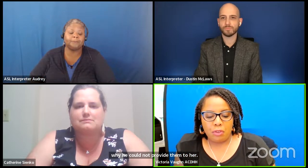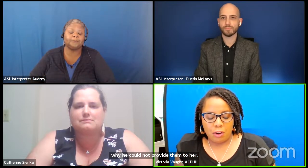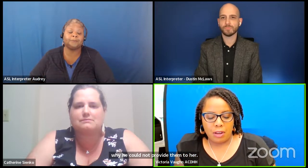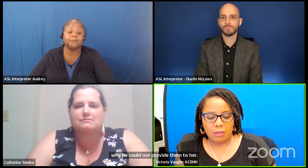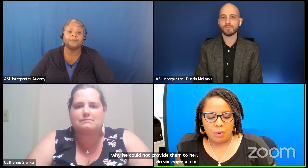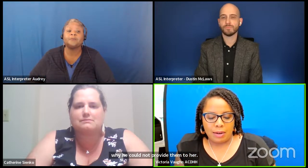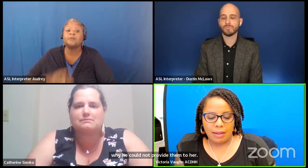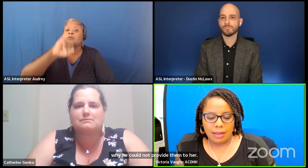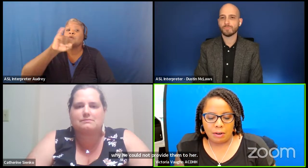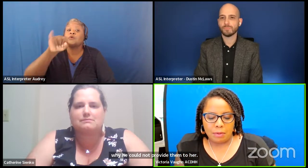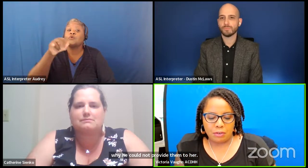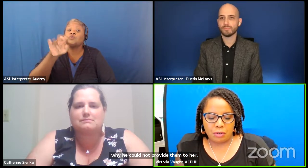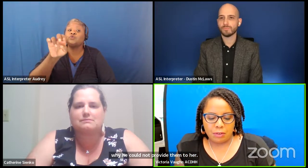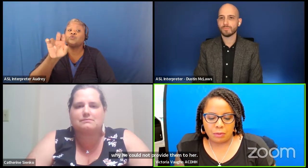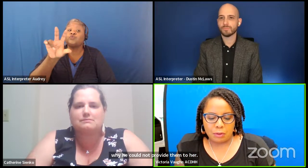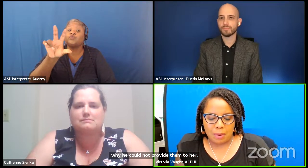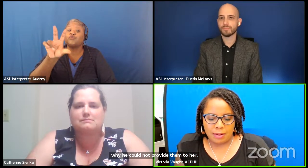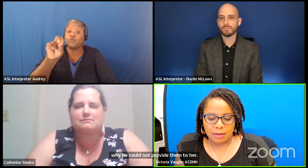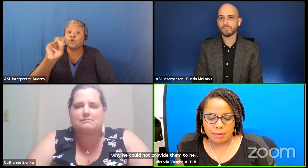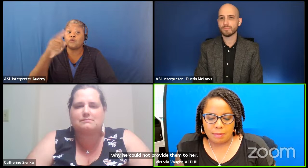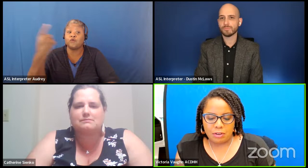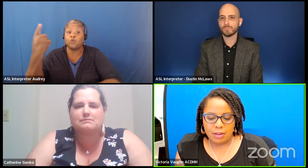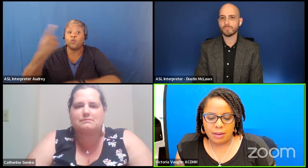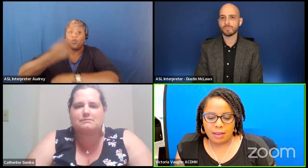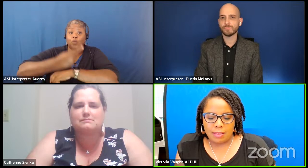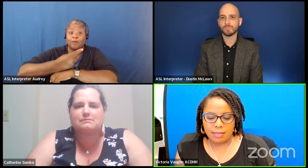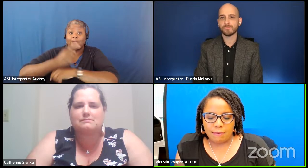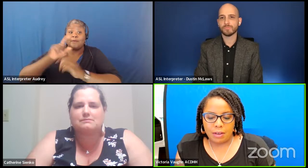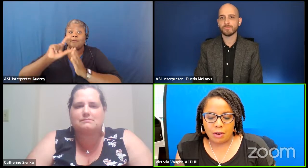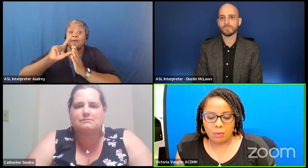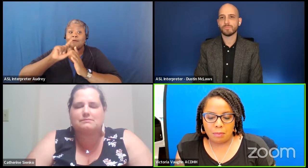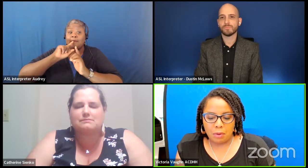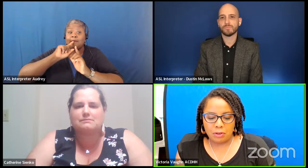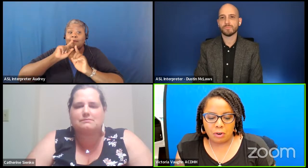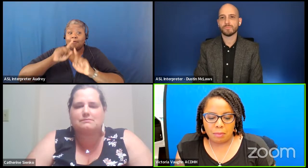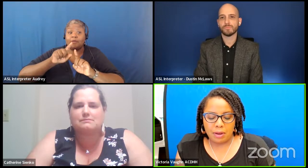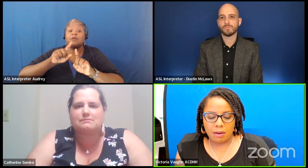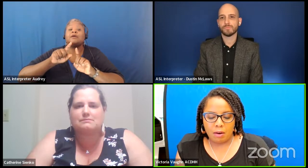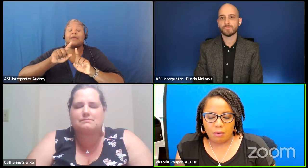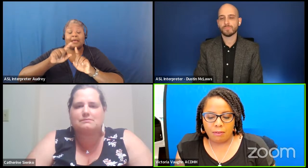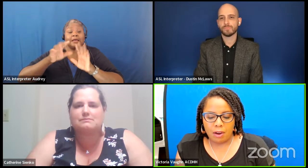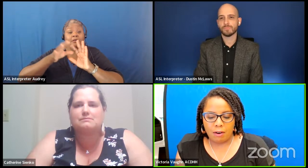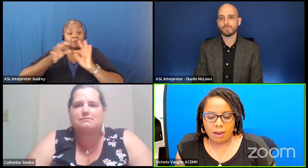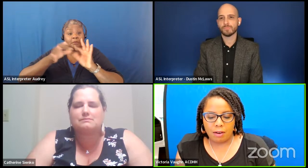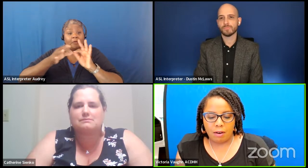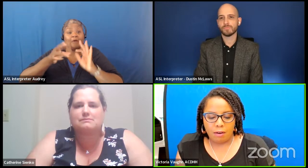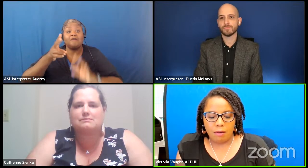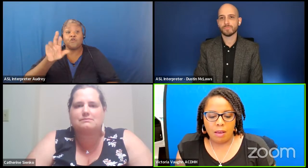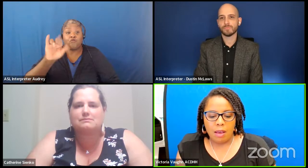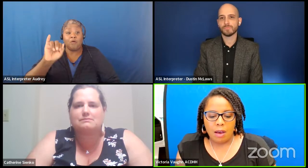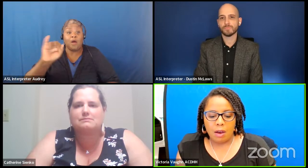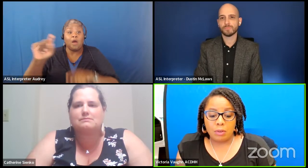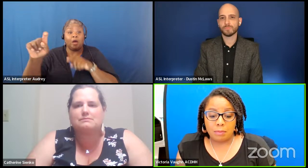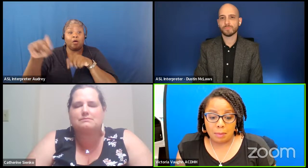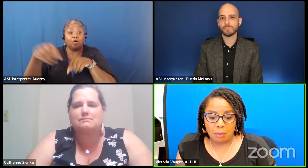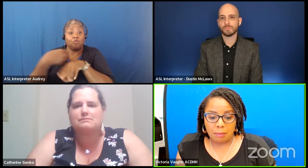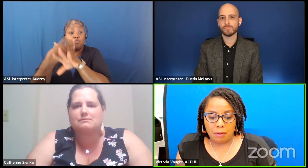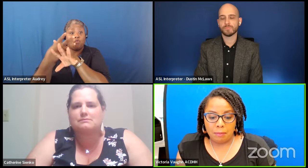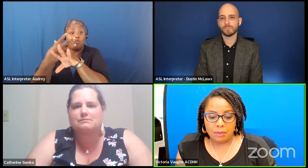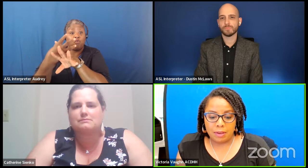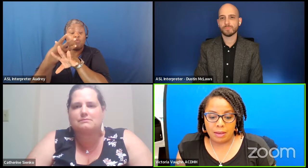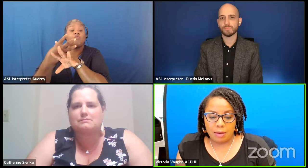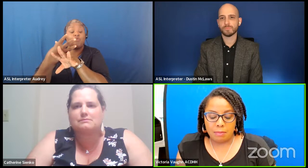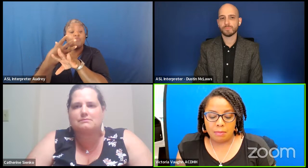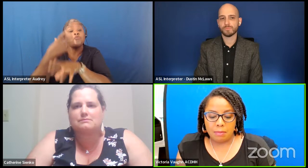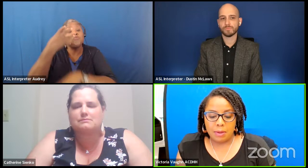On June 30th, one day later, Mr. Schultz responded, mentioning that the video remote interpreting call, the VRI call, was